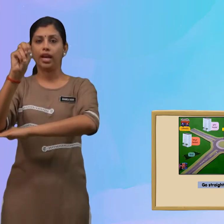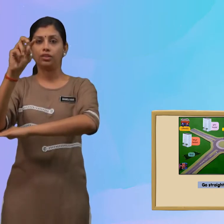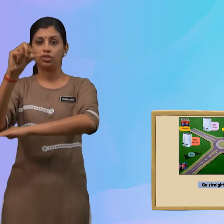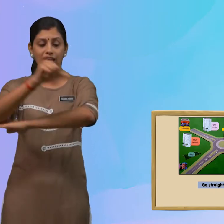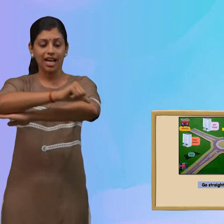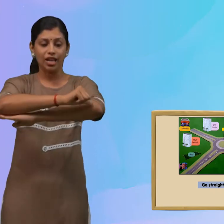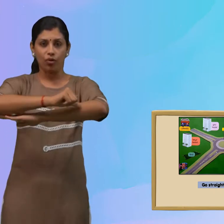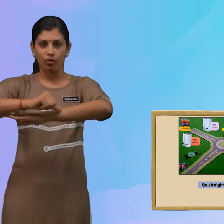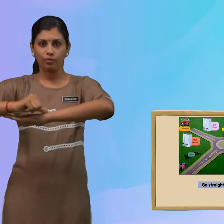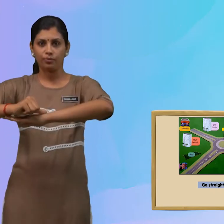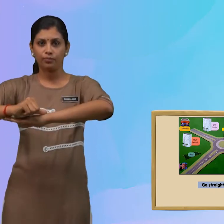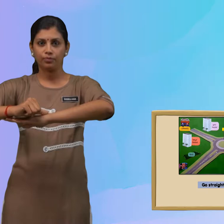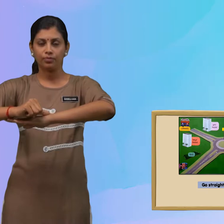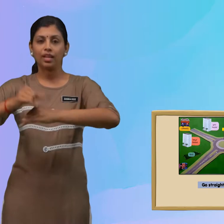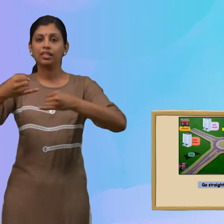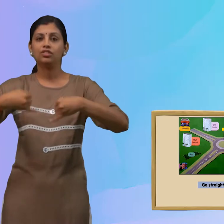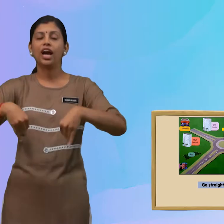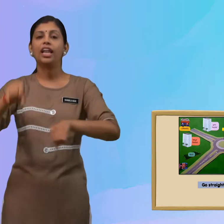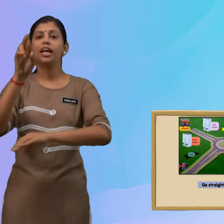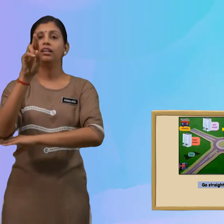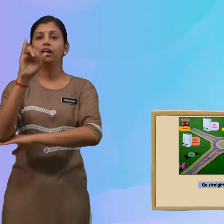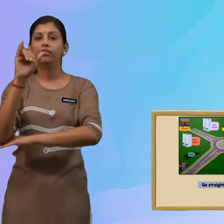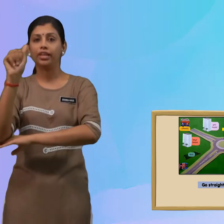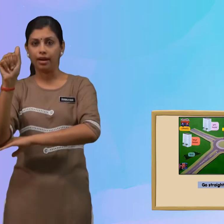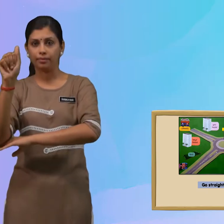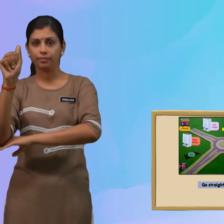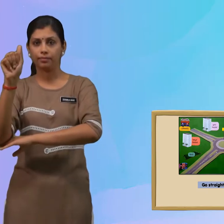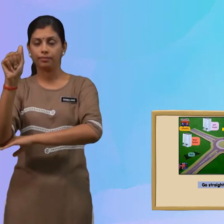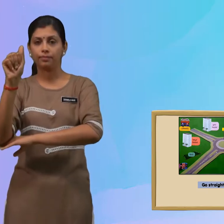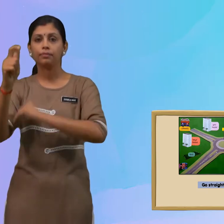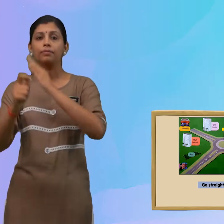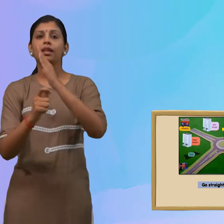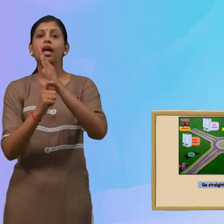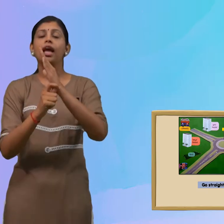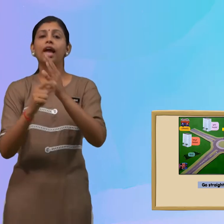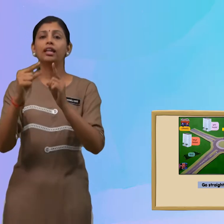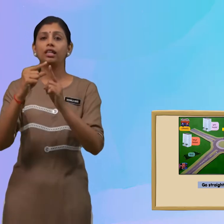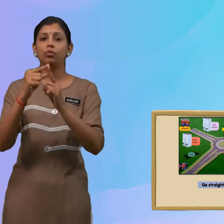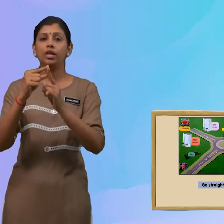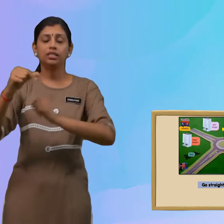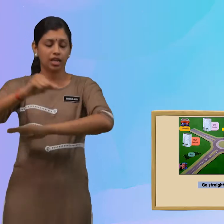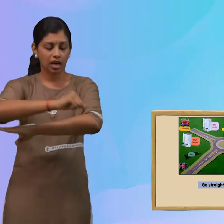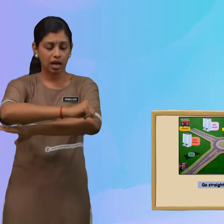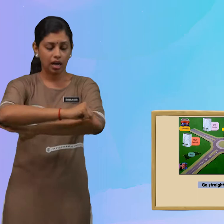A-L-O-N-G, along. Jalan Ria. Add the word